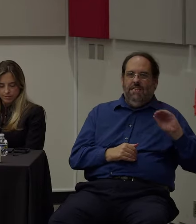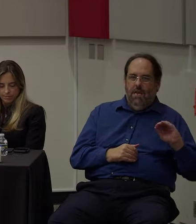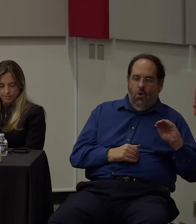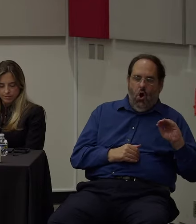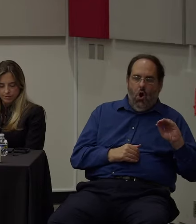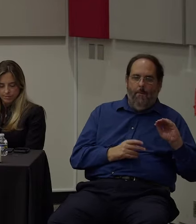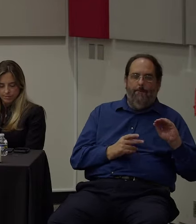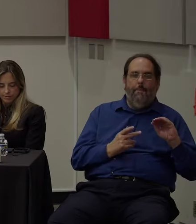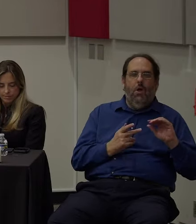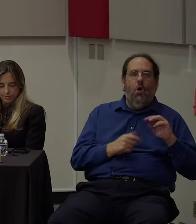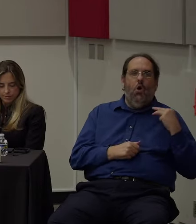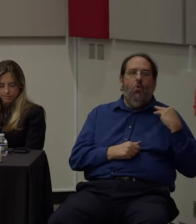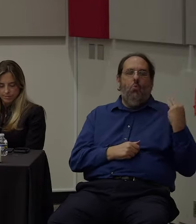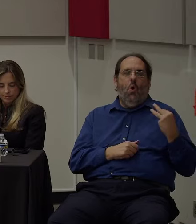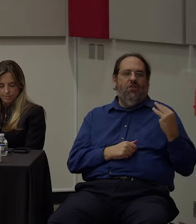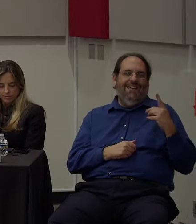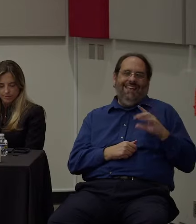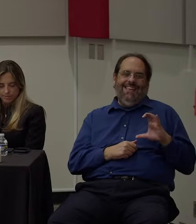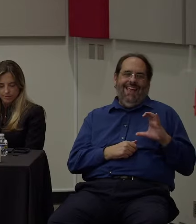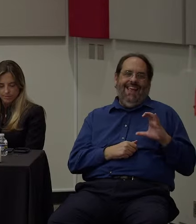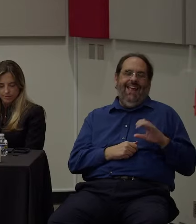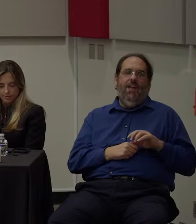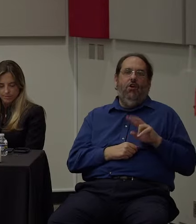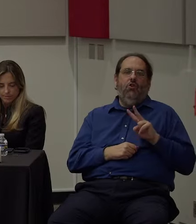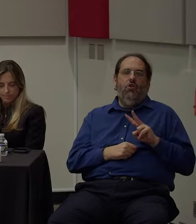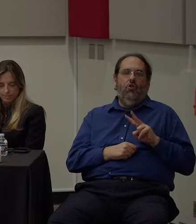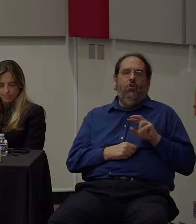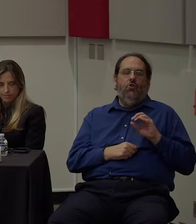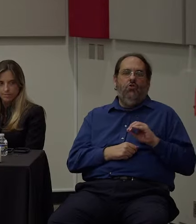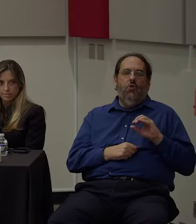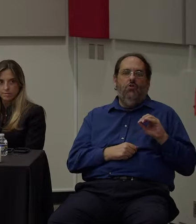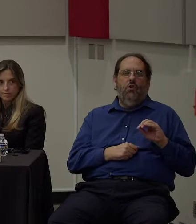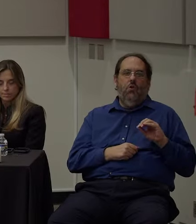44390, Washington, D.C.,